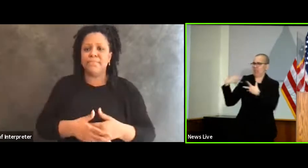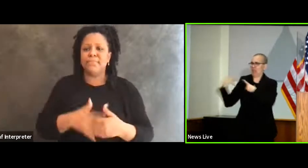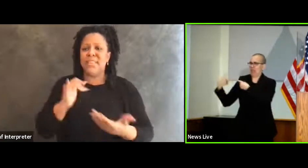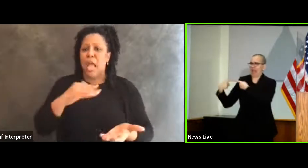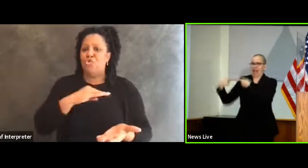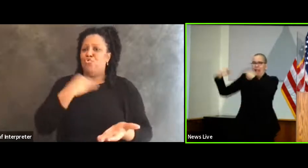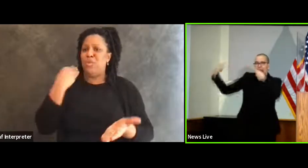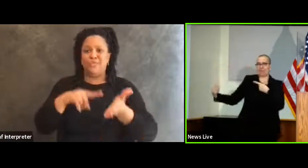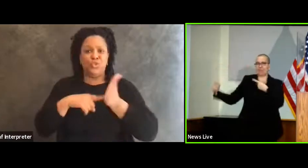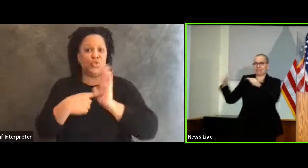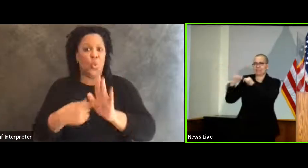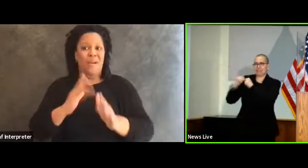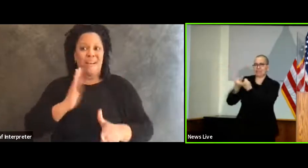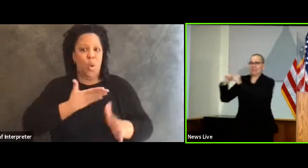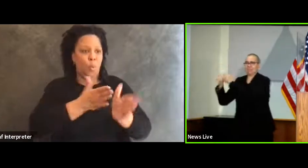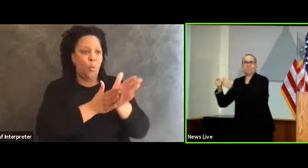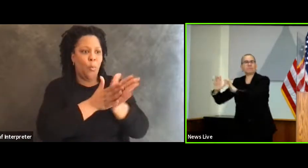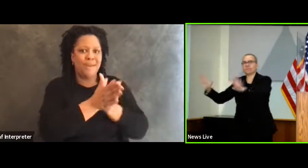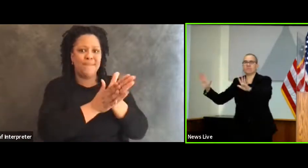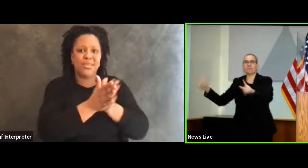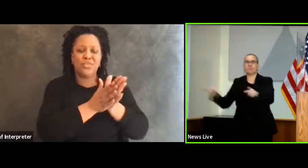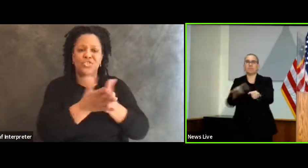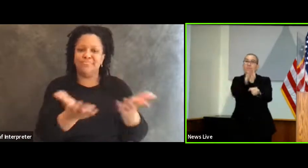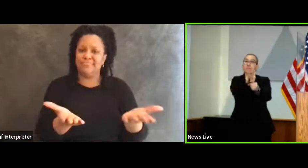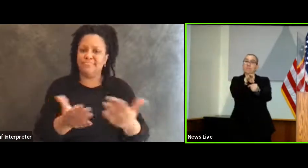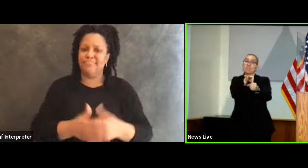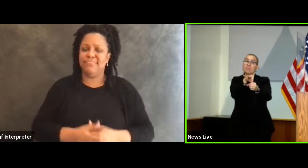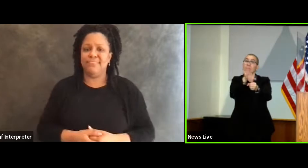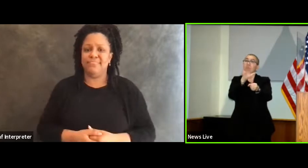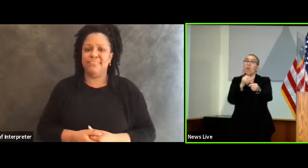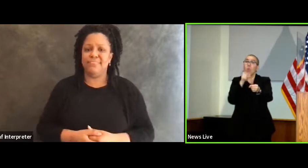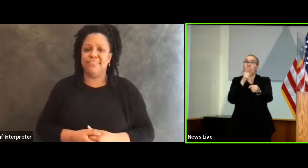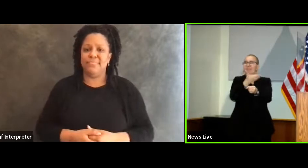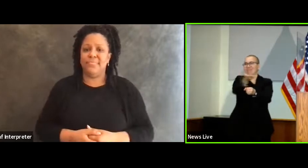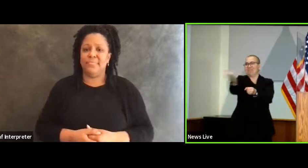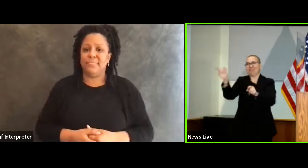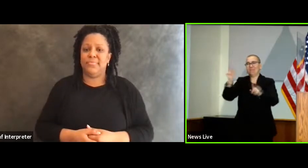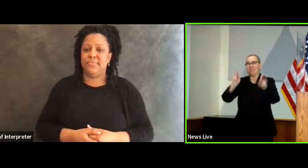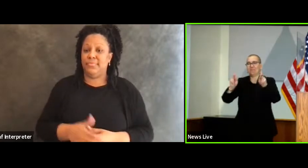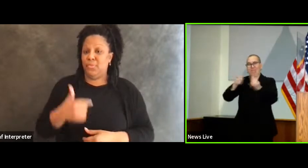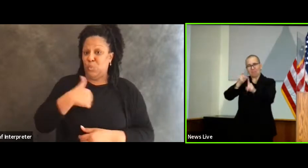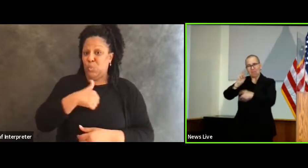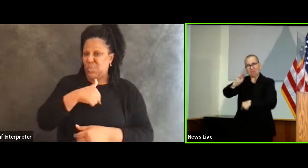We have been elected by the people of Minnesota to serve their interests and not our own.